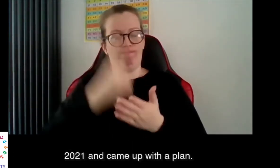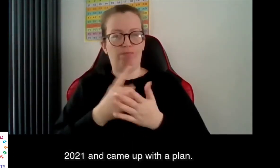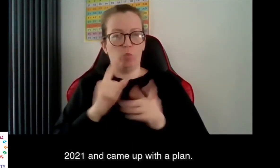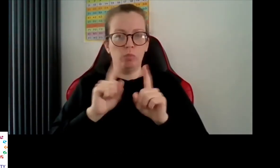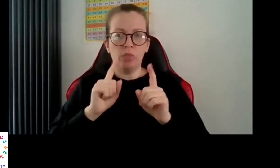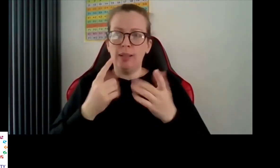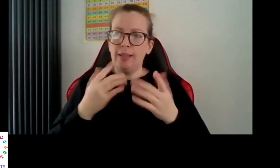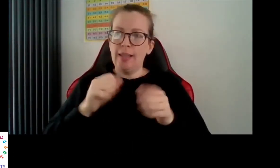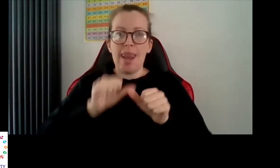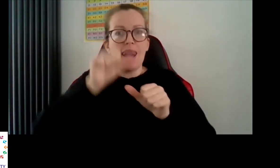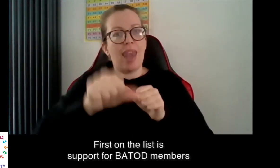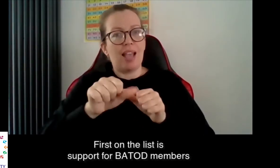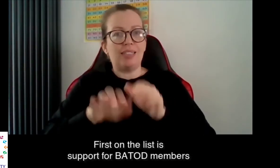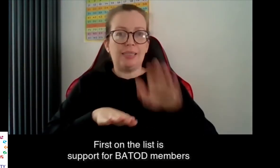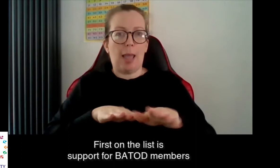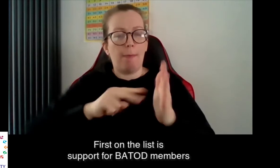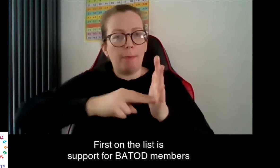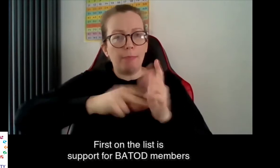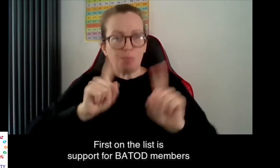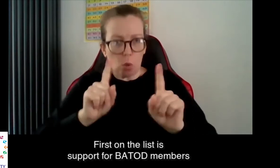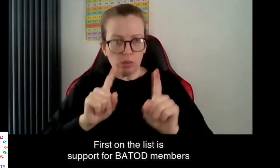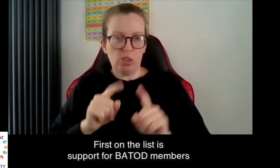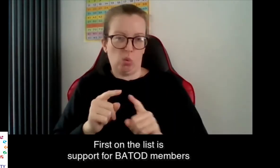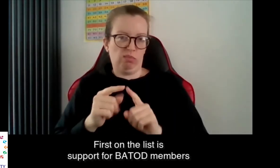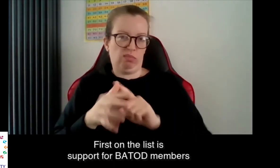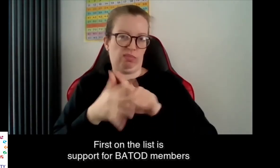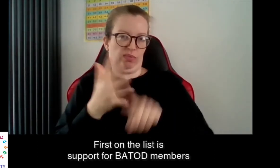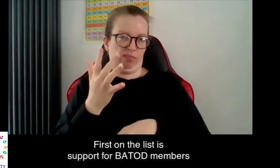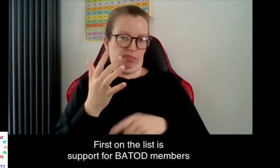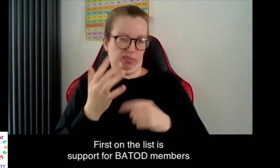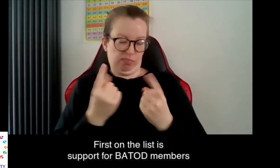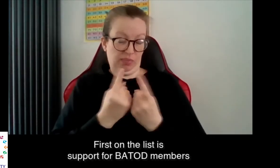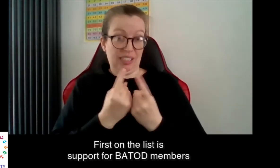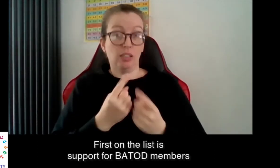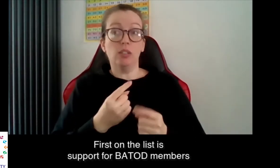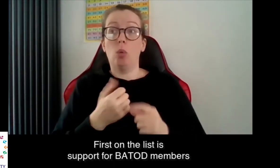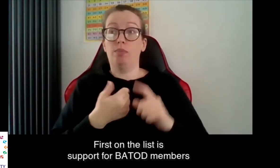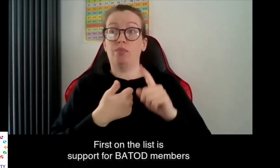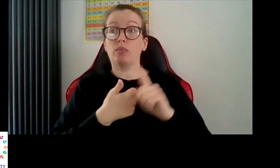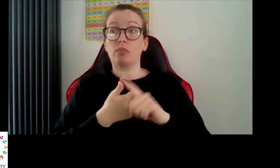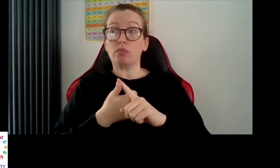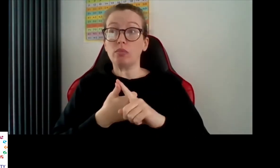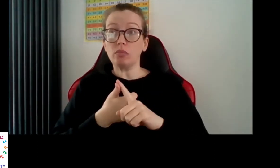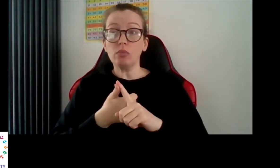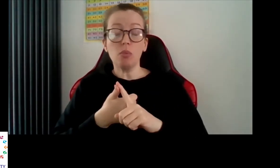plan. First on the list is support for BATOD members.